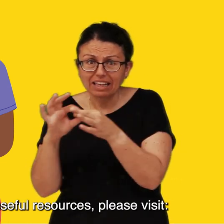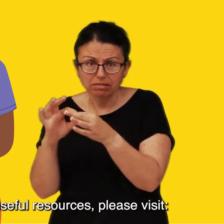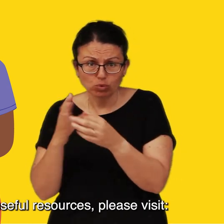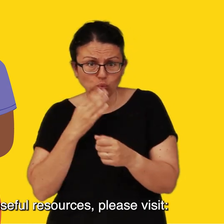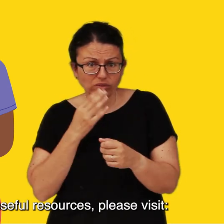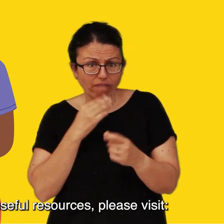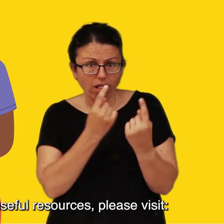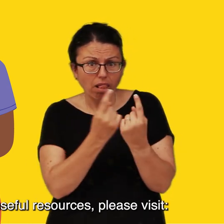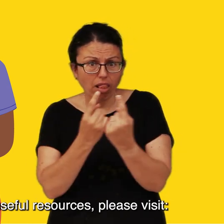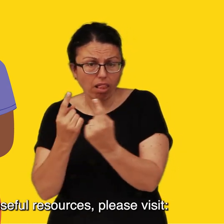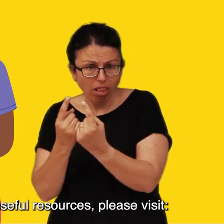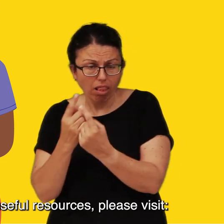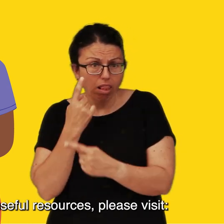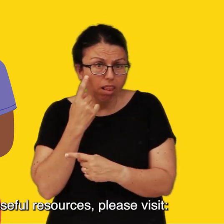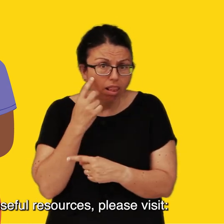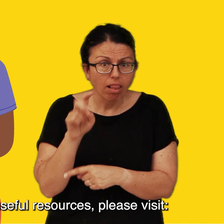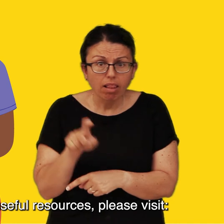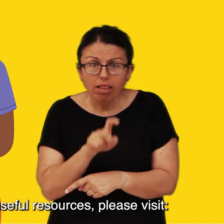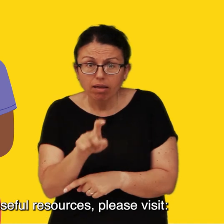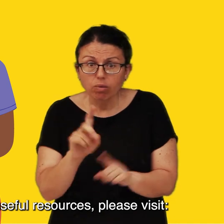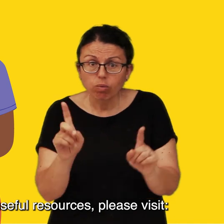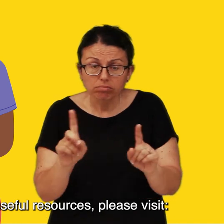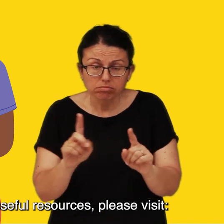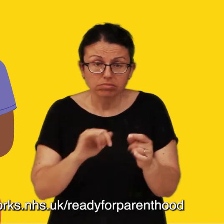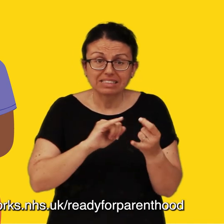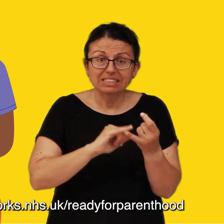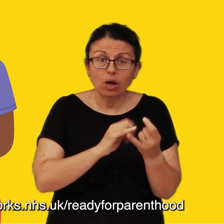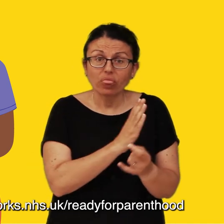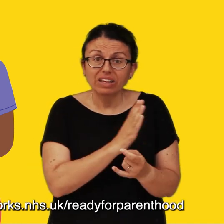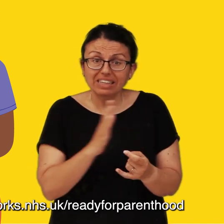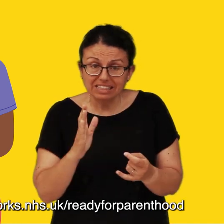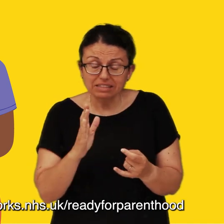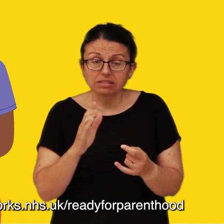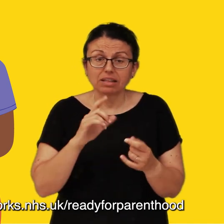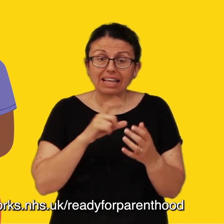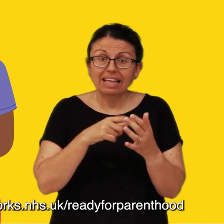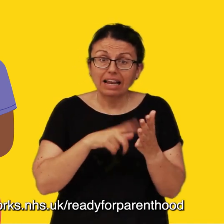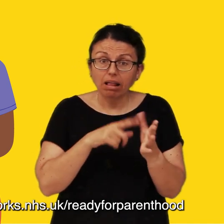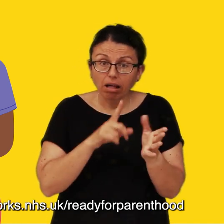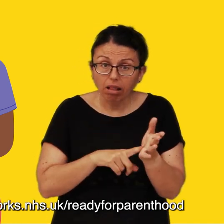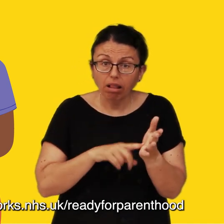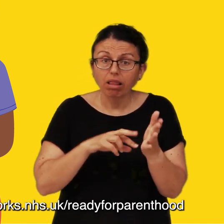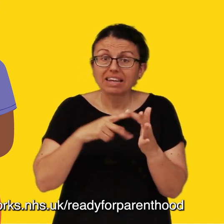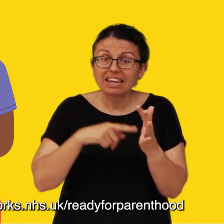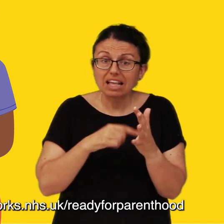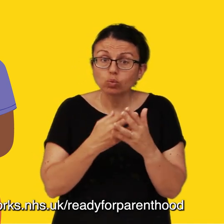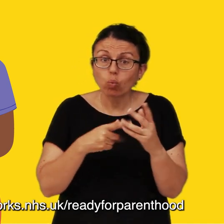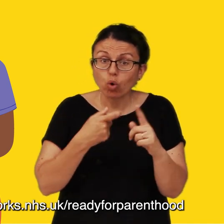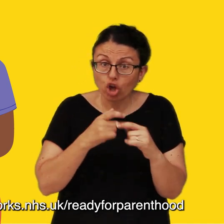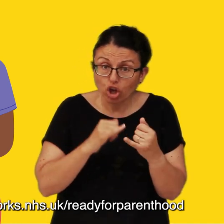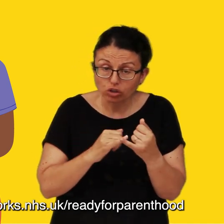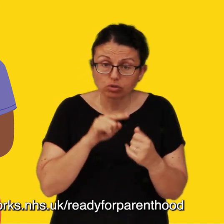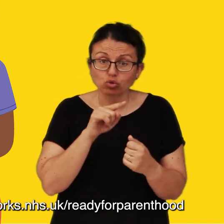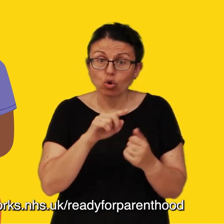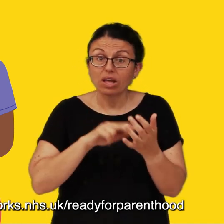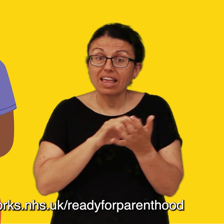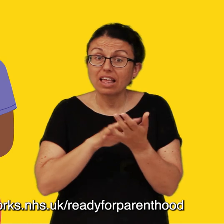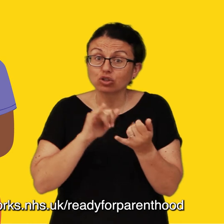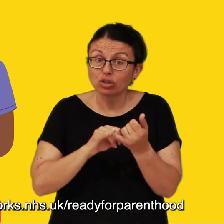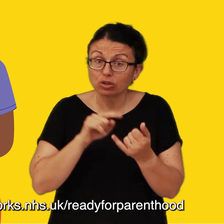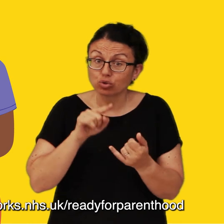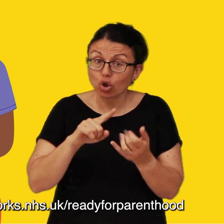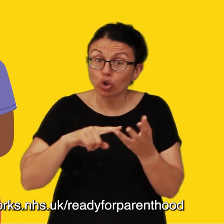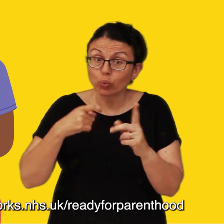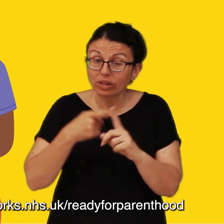as links to useful resources, please visit www.southeastclinicalnetworks.nhs